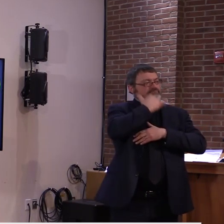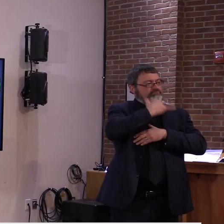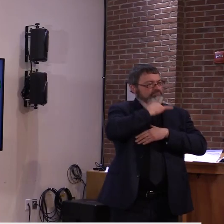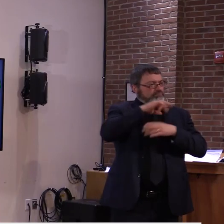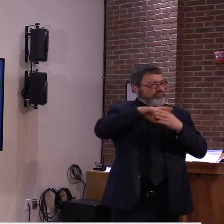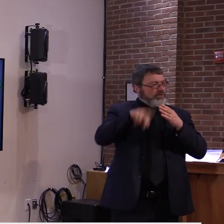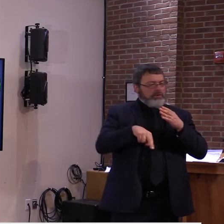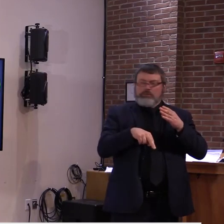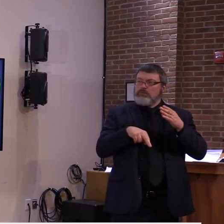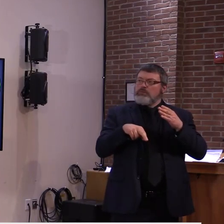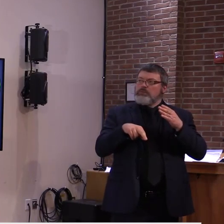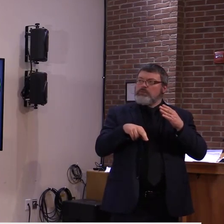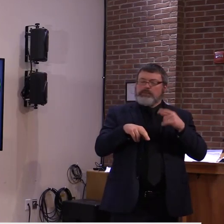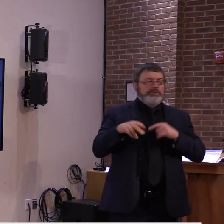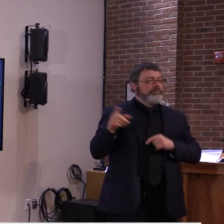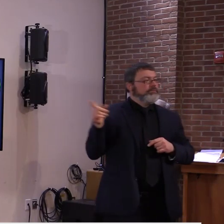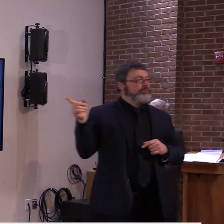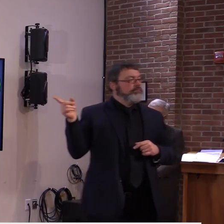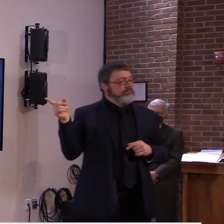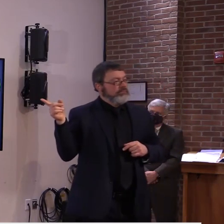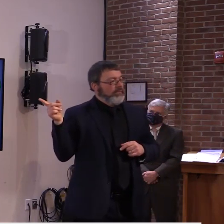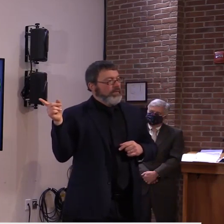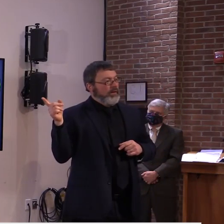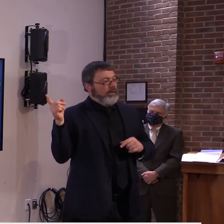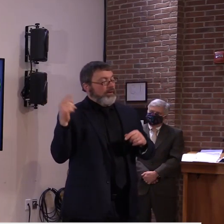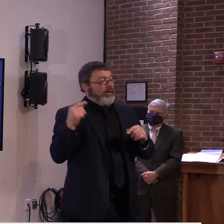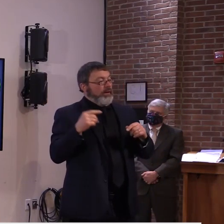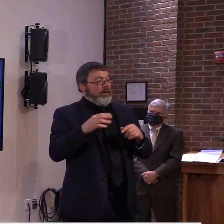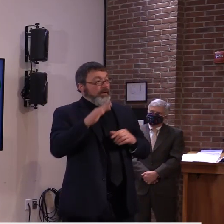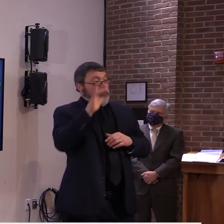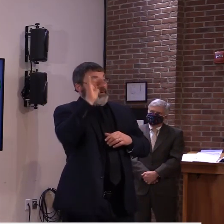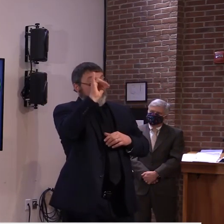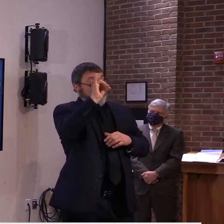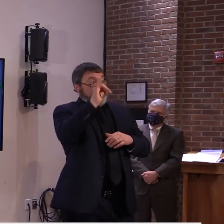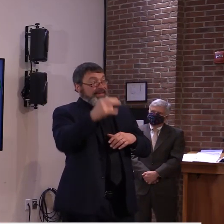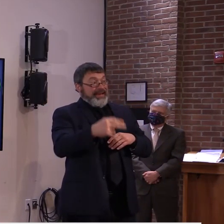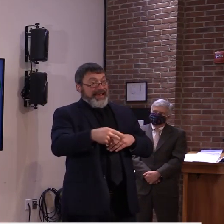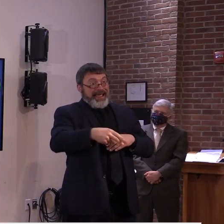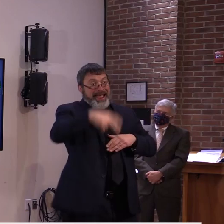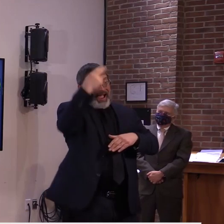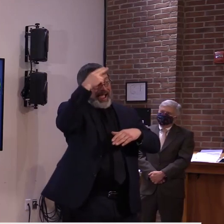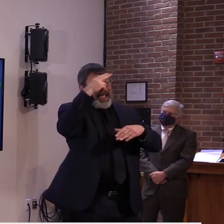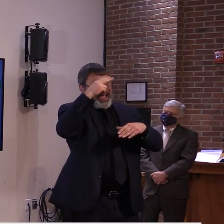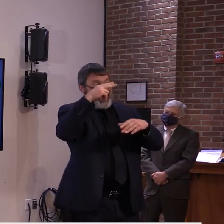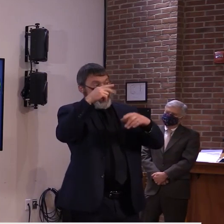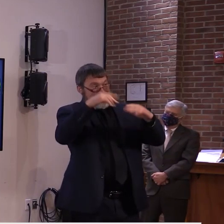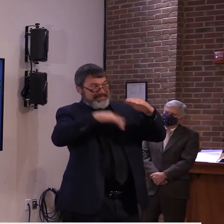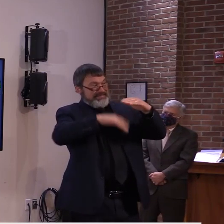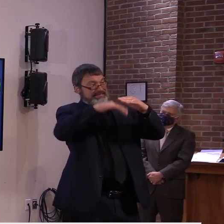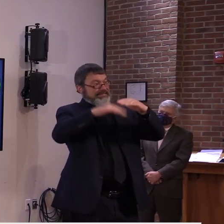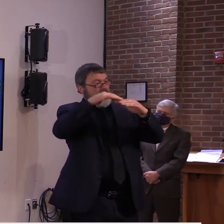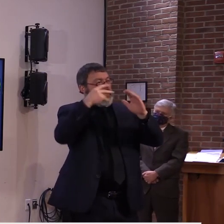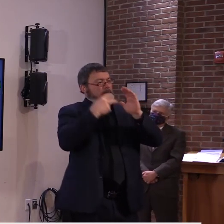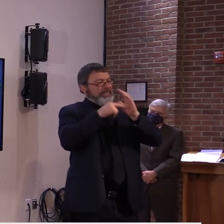I guess if you get up to 40, you might be like catching minnows and reporting them as